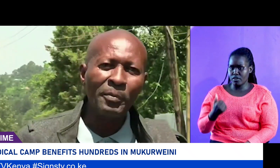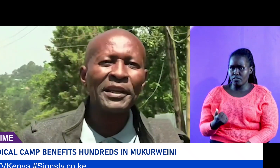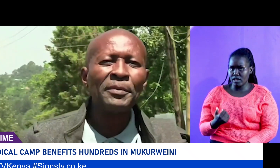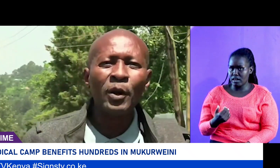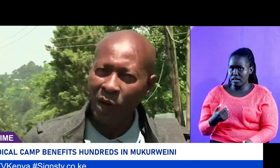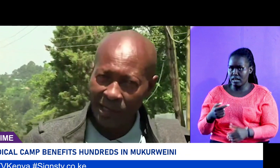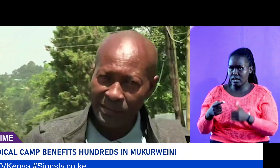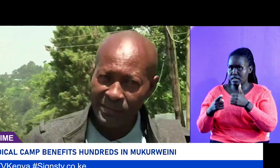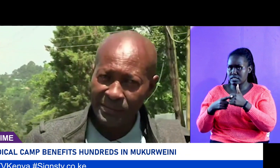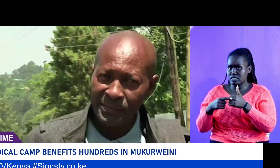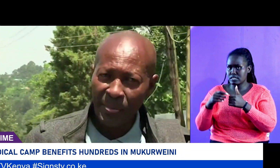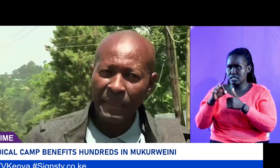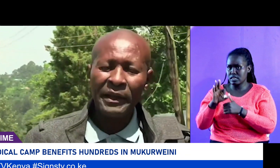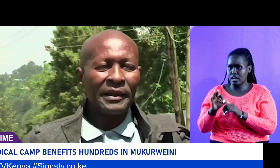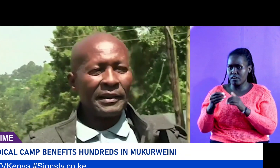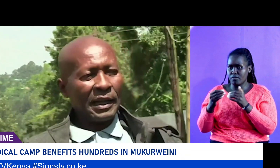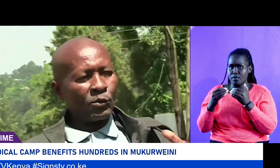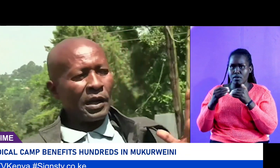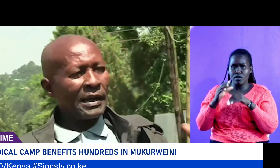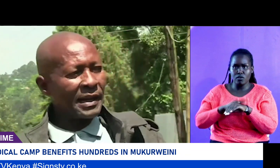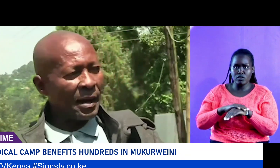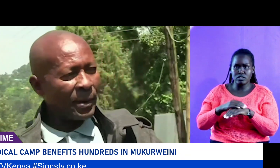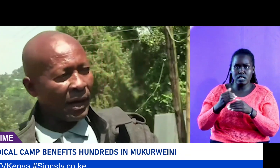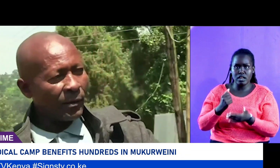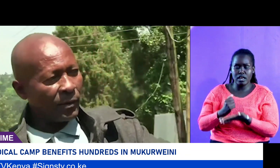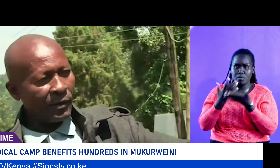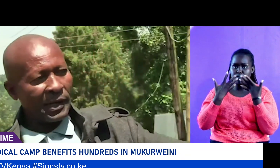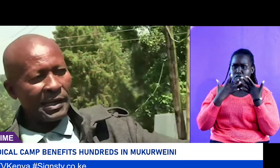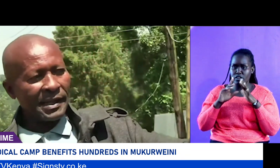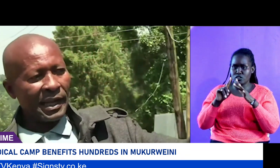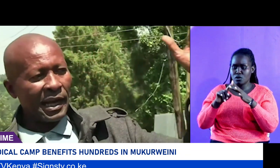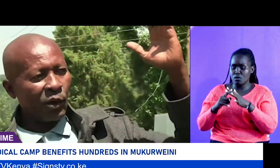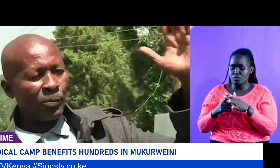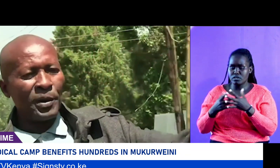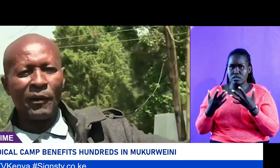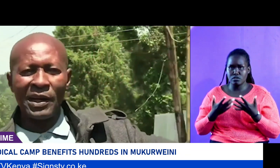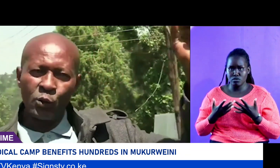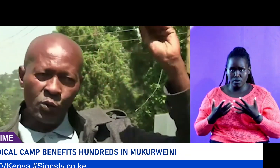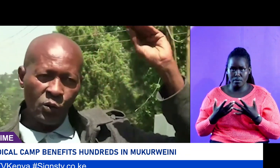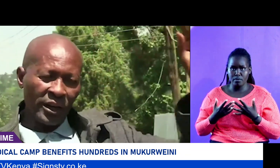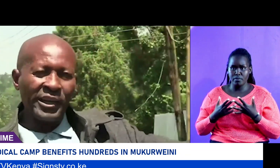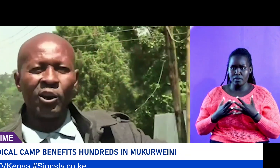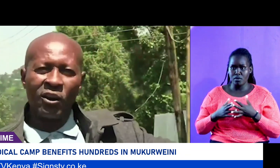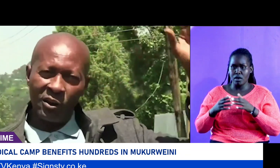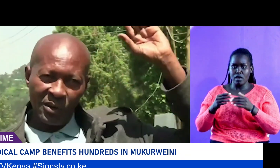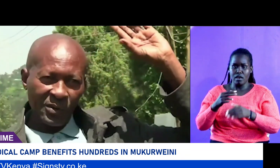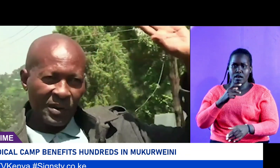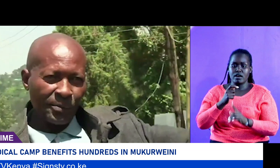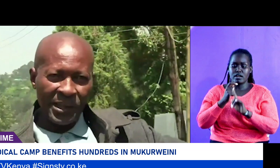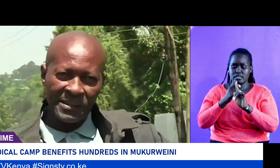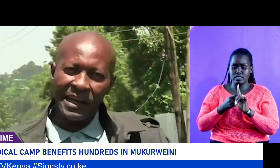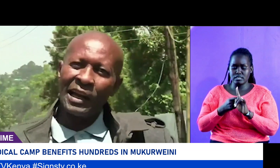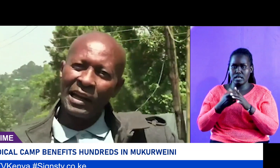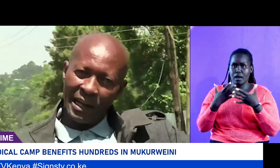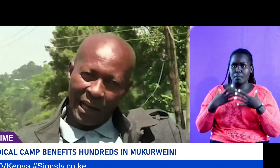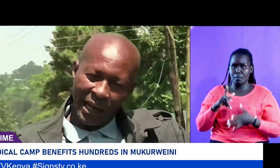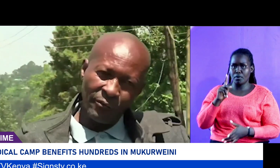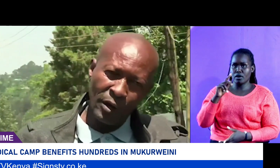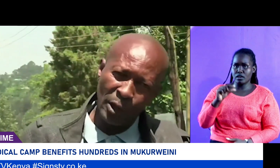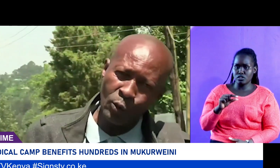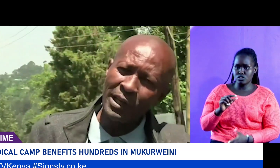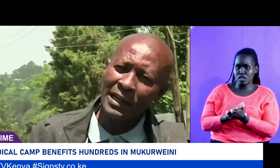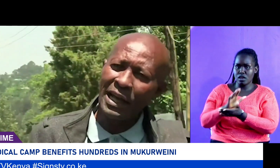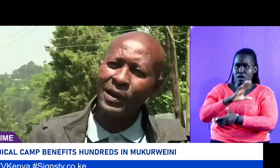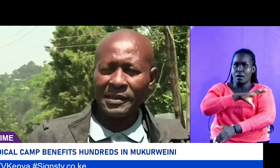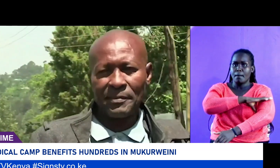563 wametibiwa. Na tunaanza hapa, anaanza na kupima watu kilo, pressure,